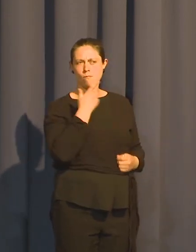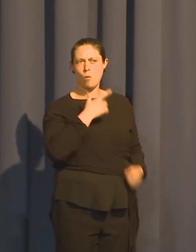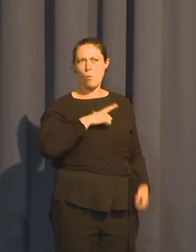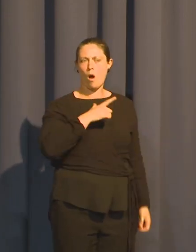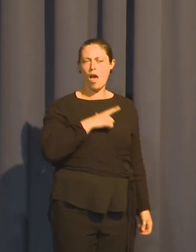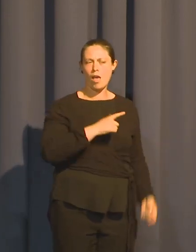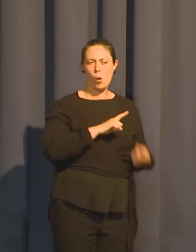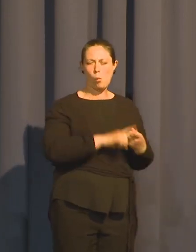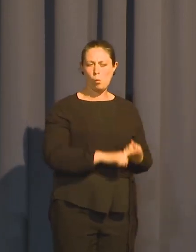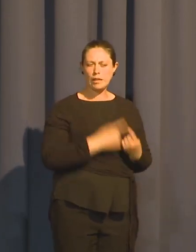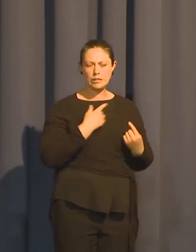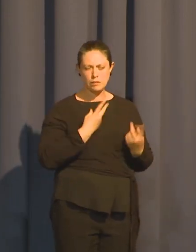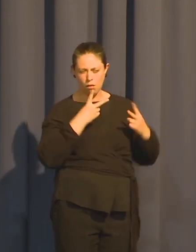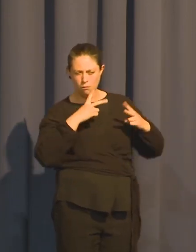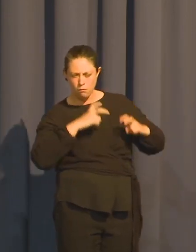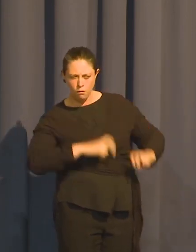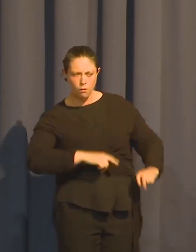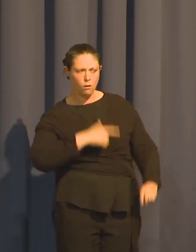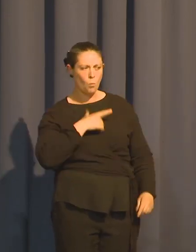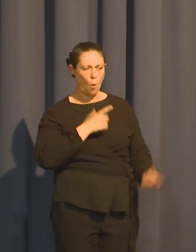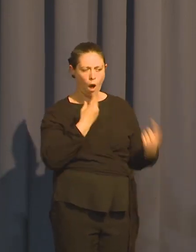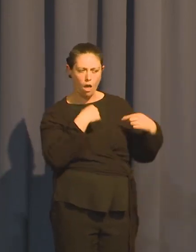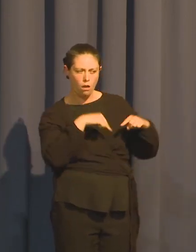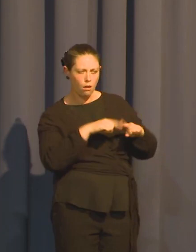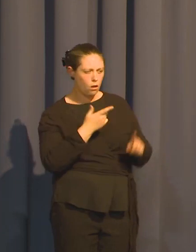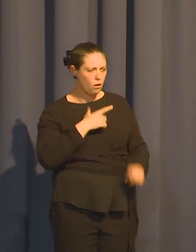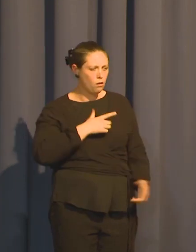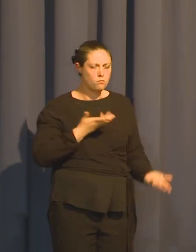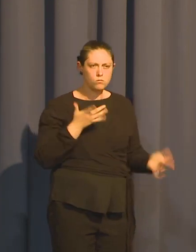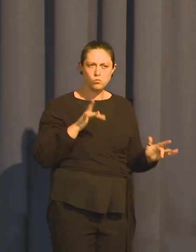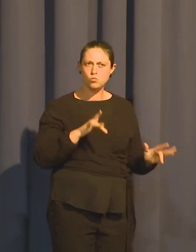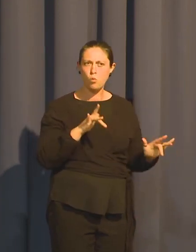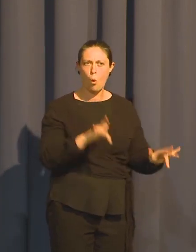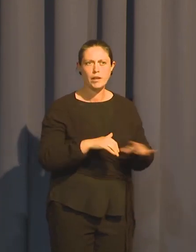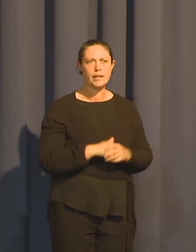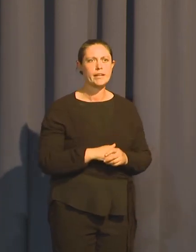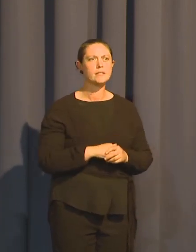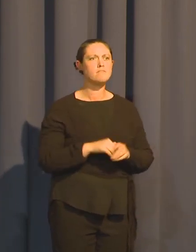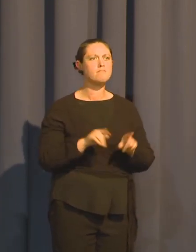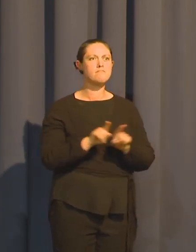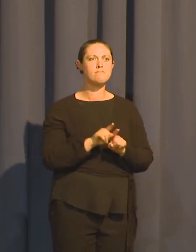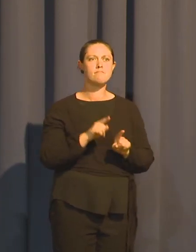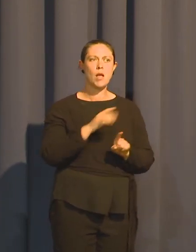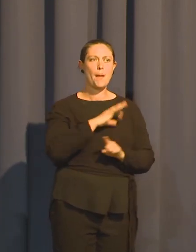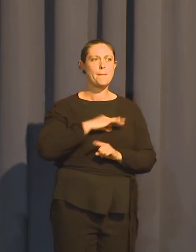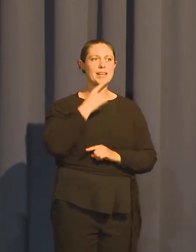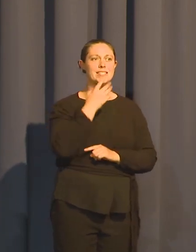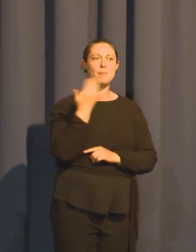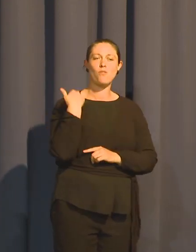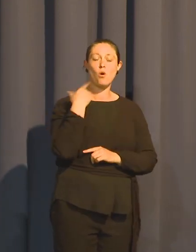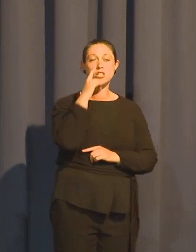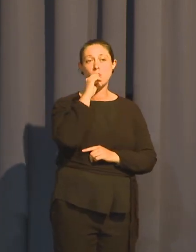still struggling to work out exactly what might have caused that, and we indeed, as the mayor said before, we may never know.